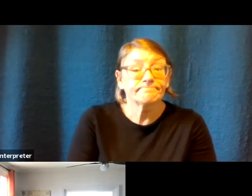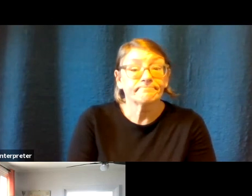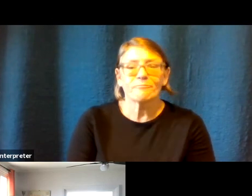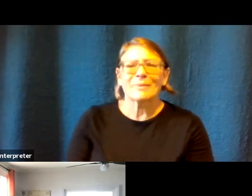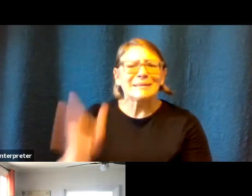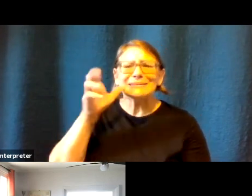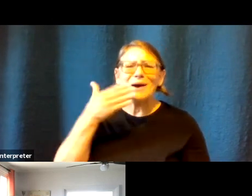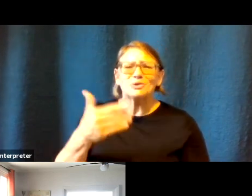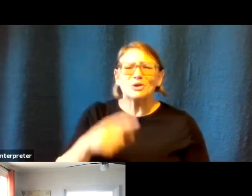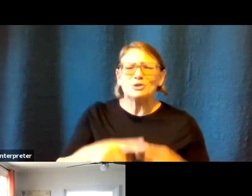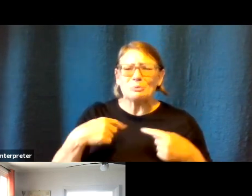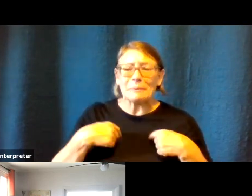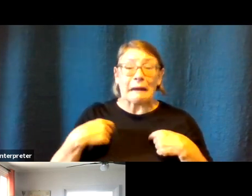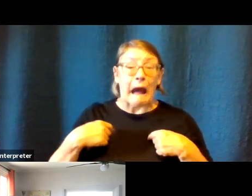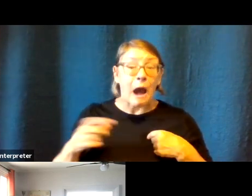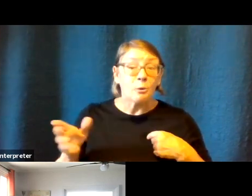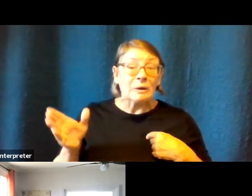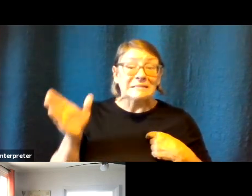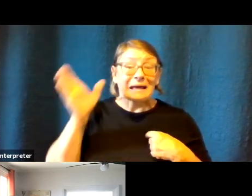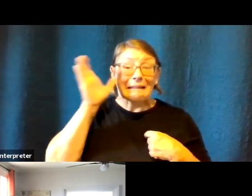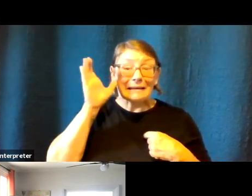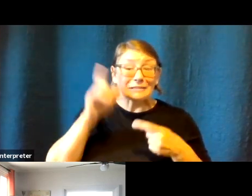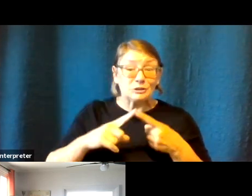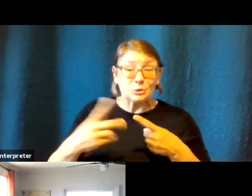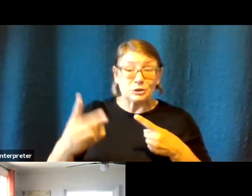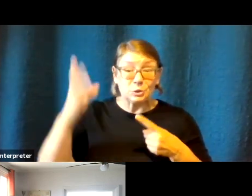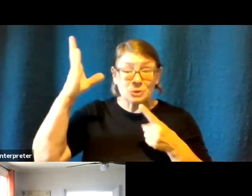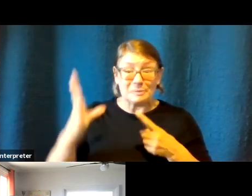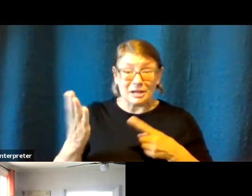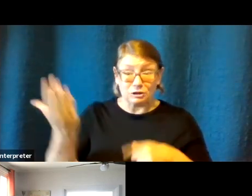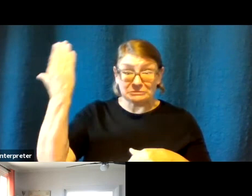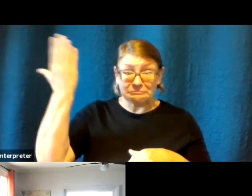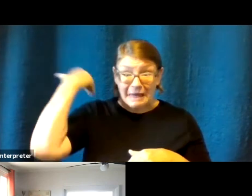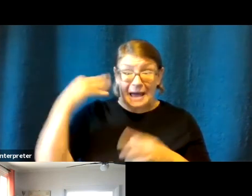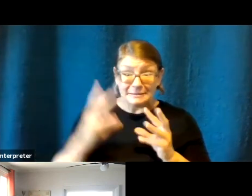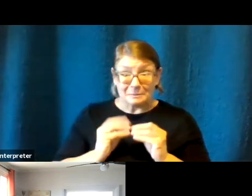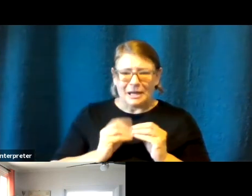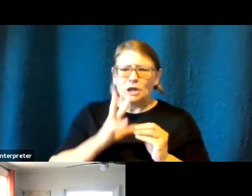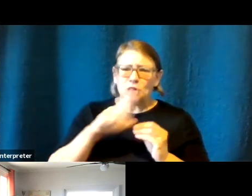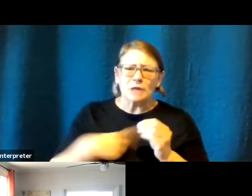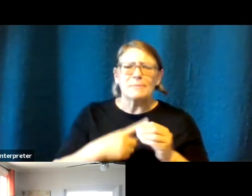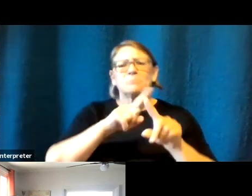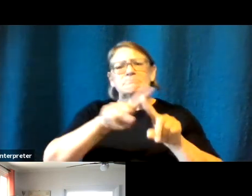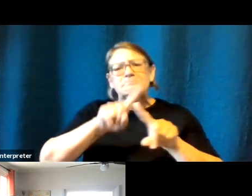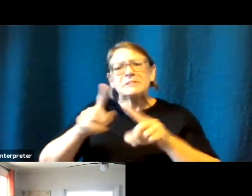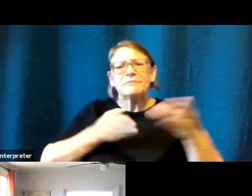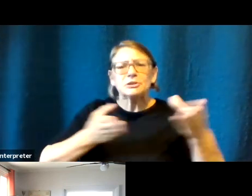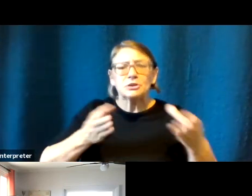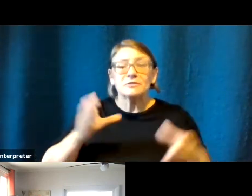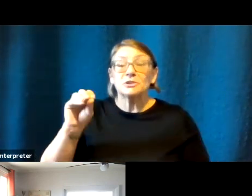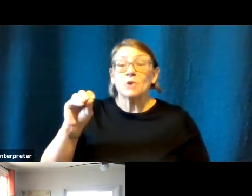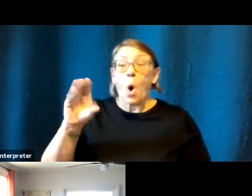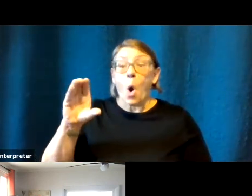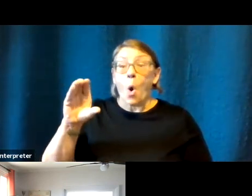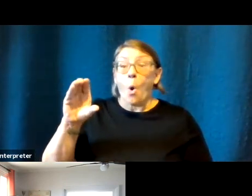Sounds good to me. I was listening to our two speakers last time who spoke about all the services that OSL is available